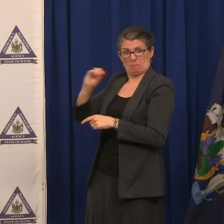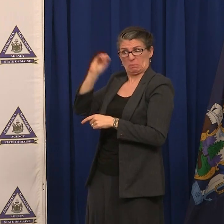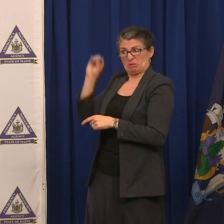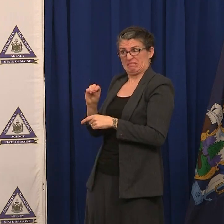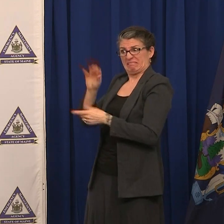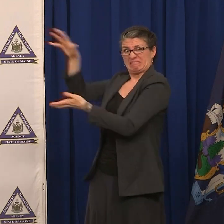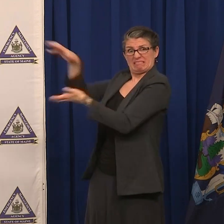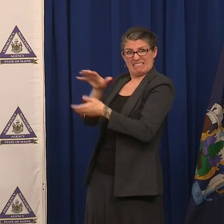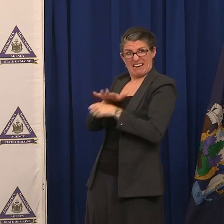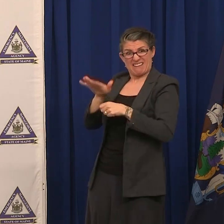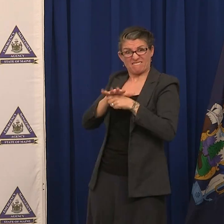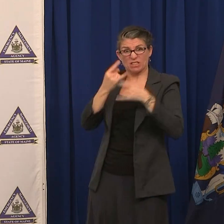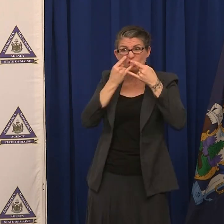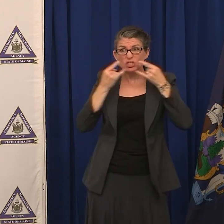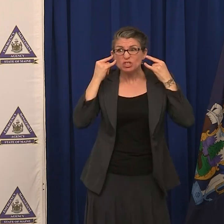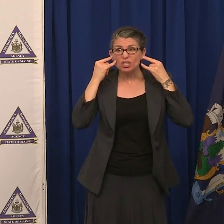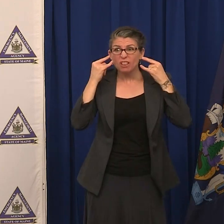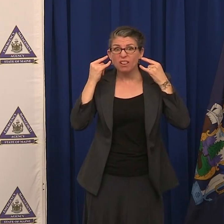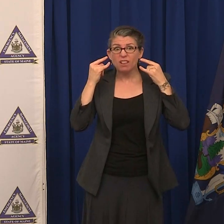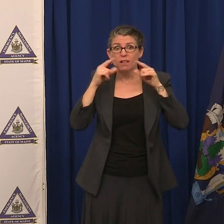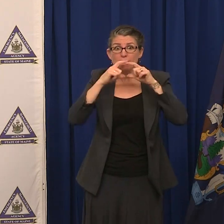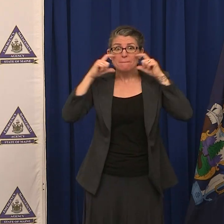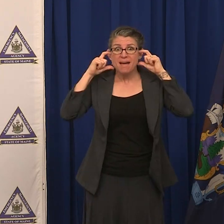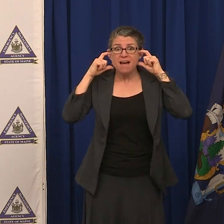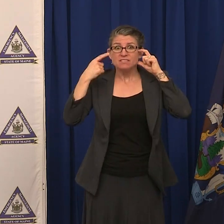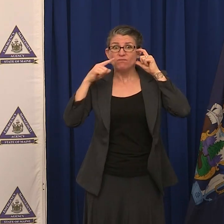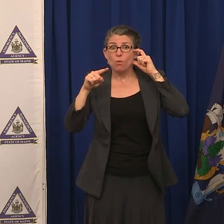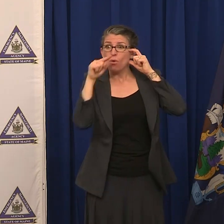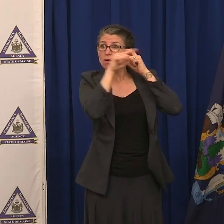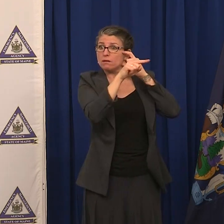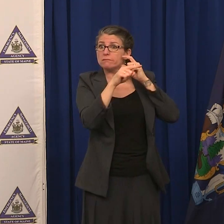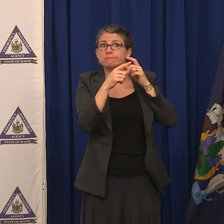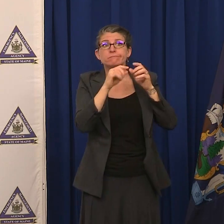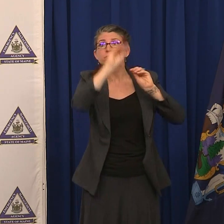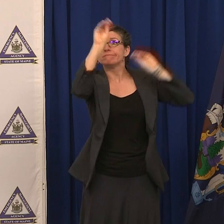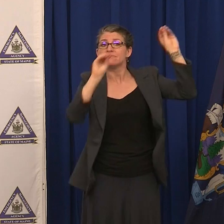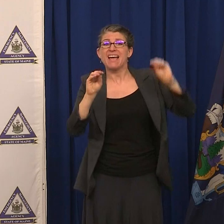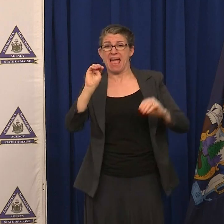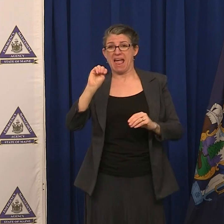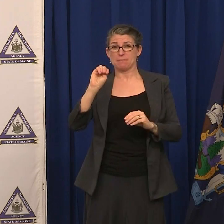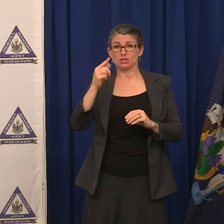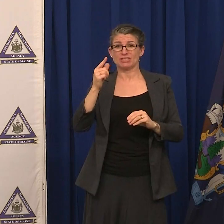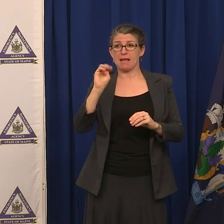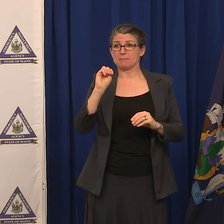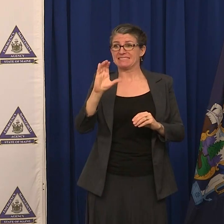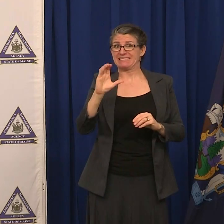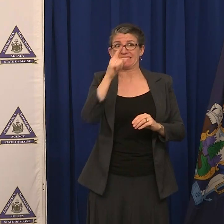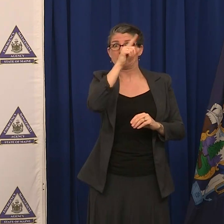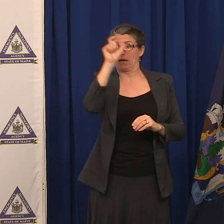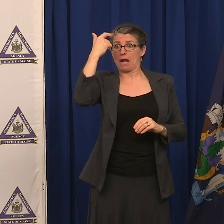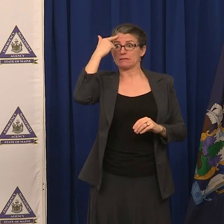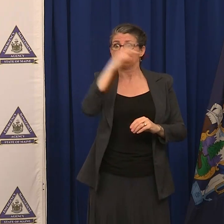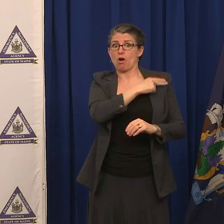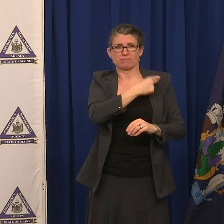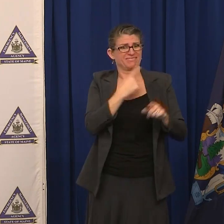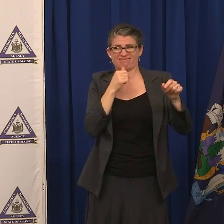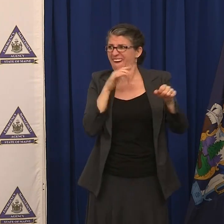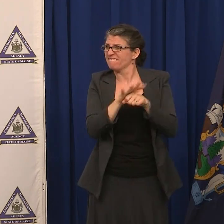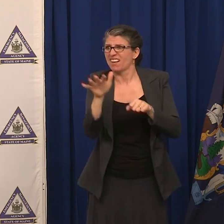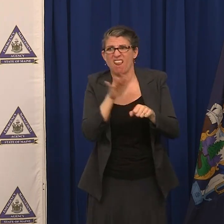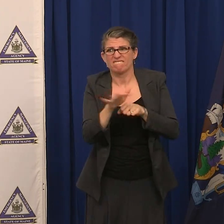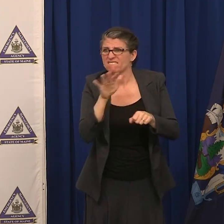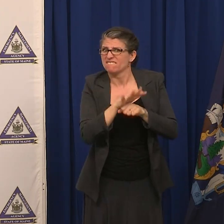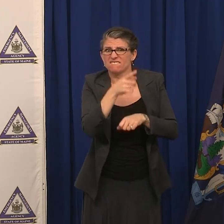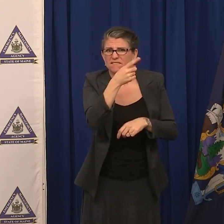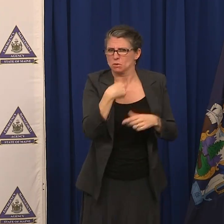bringing them home because they're scared they won't have them later, maybe when they need it. Are we at the point where this shortage is endangering people? So